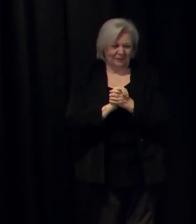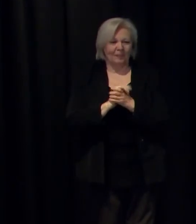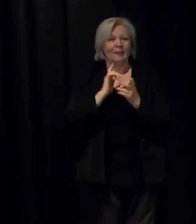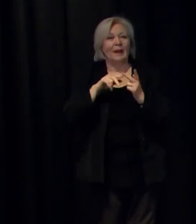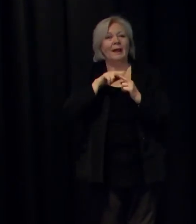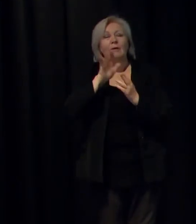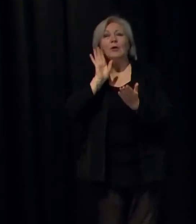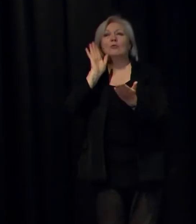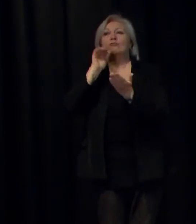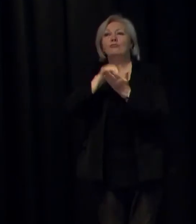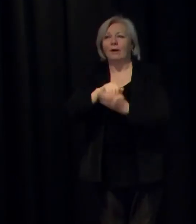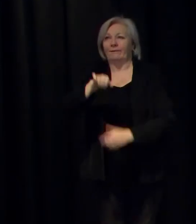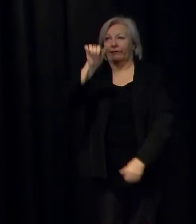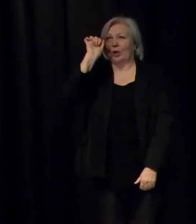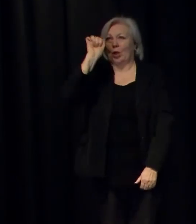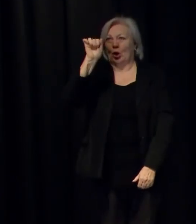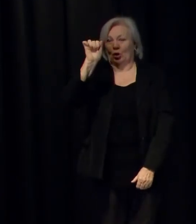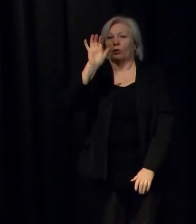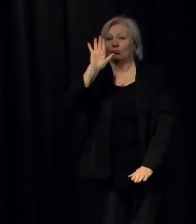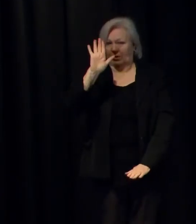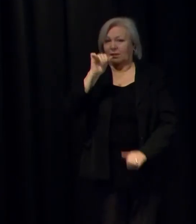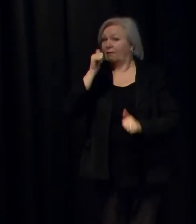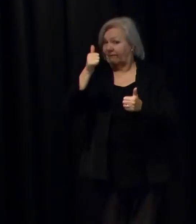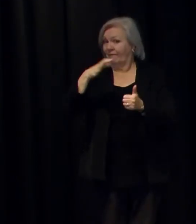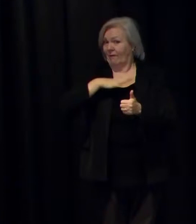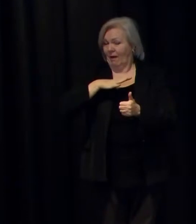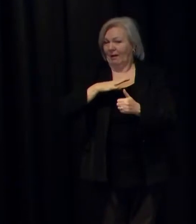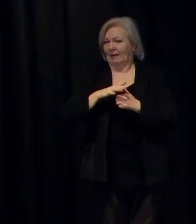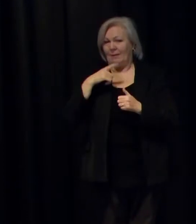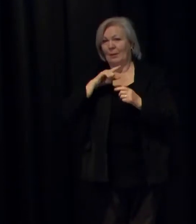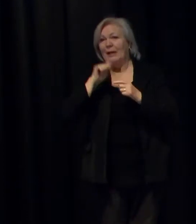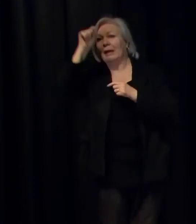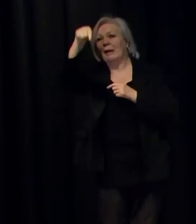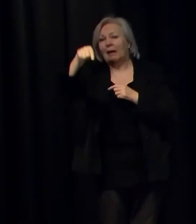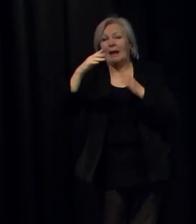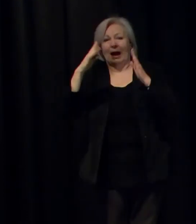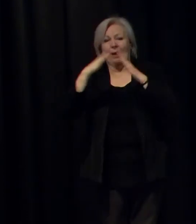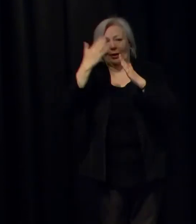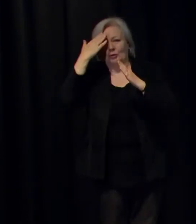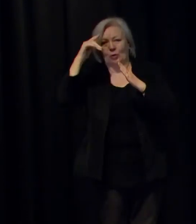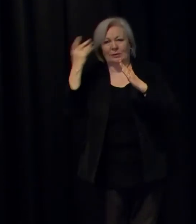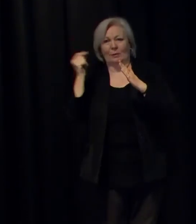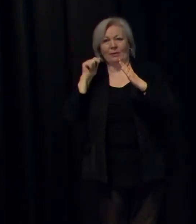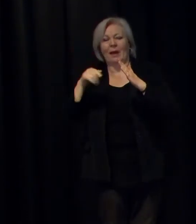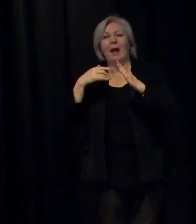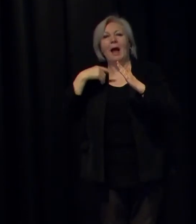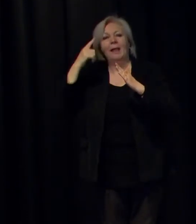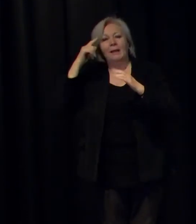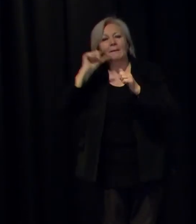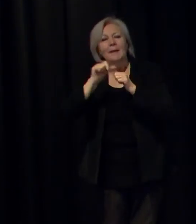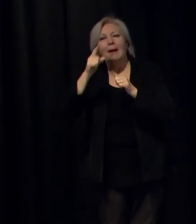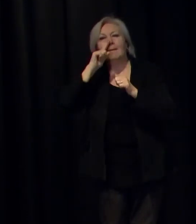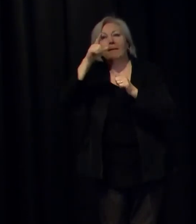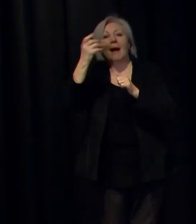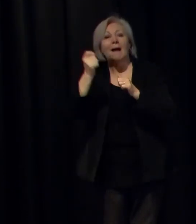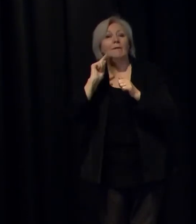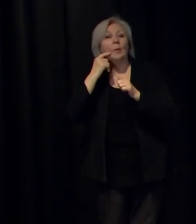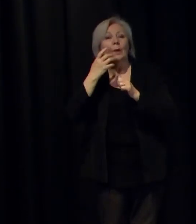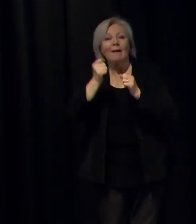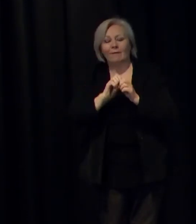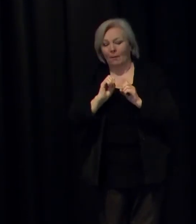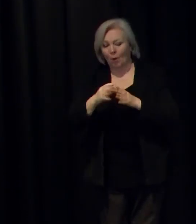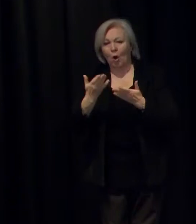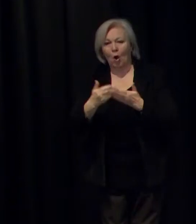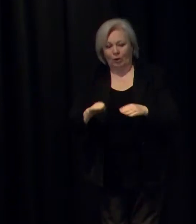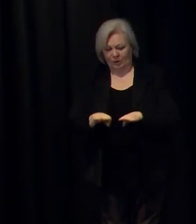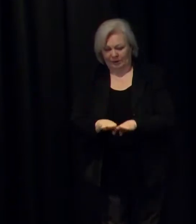at their front door, great. But I think our recommendation would be that people leave those suites out so that they don't have to have that